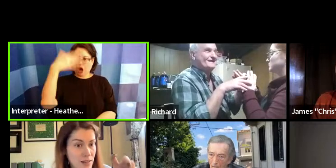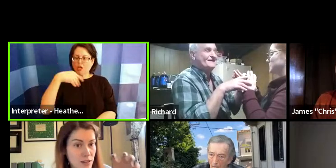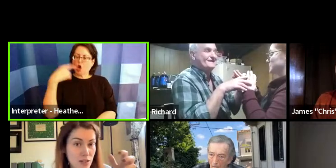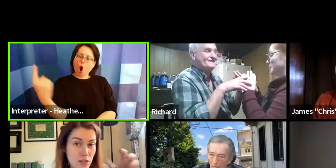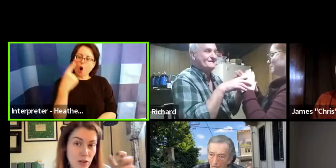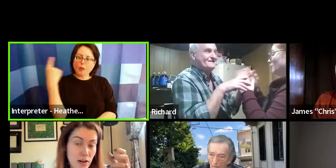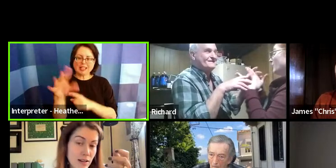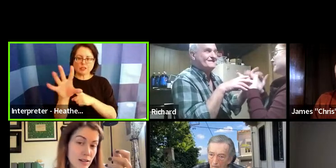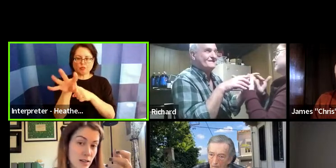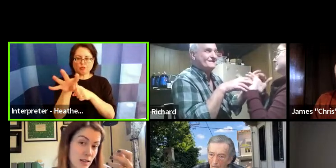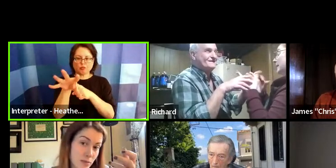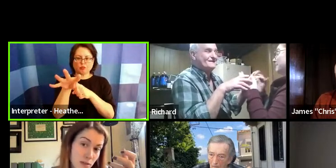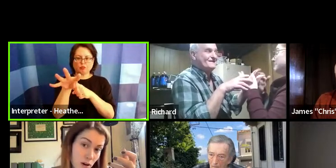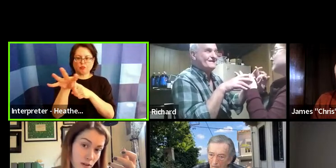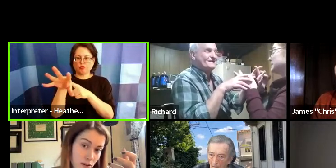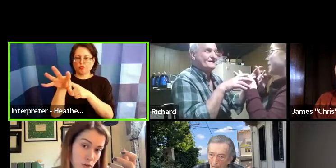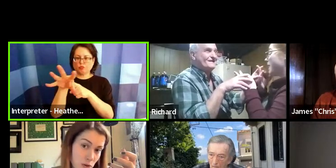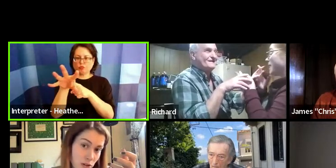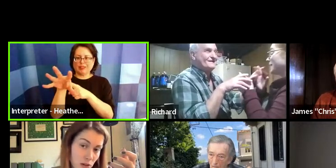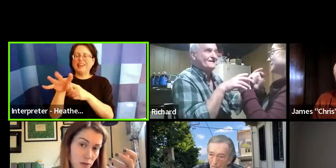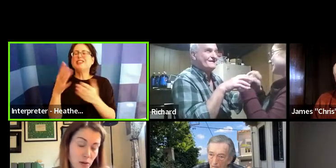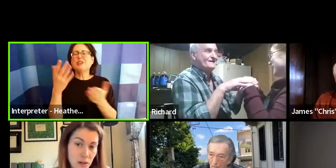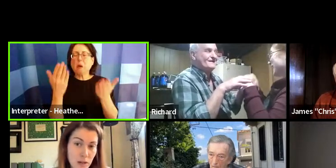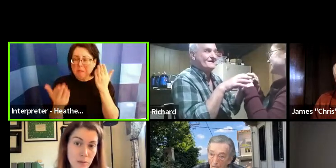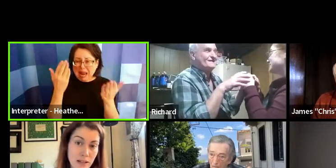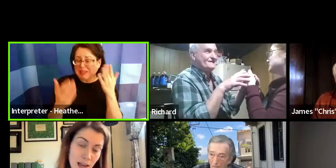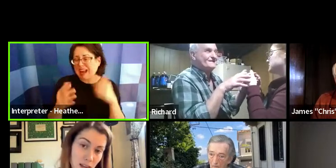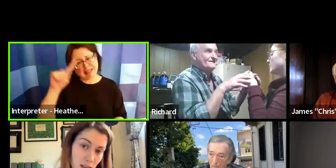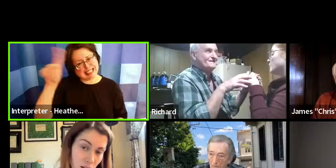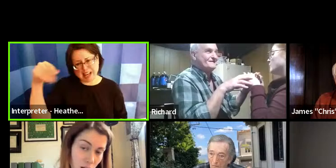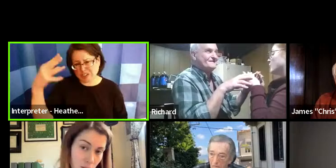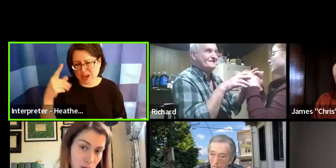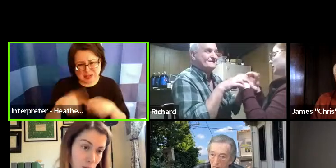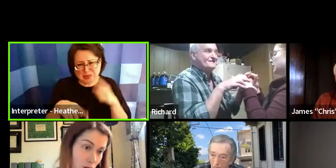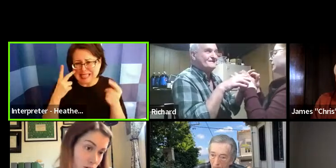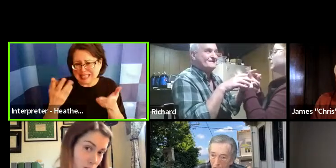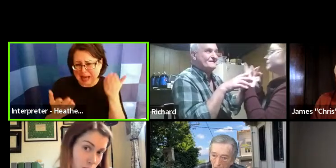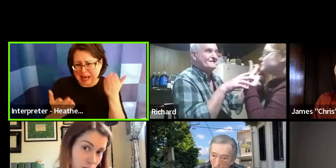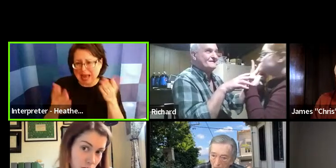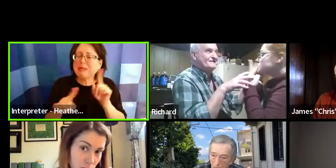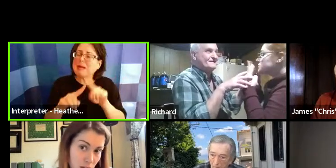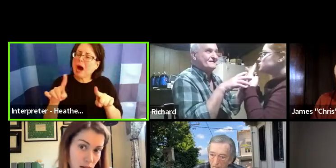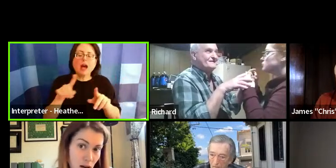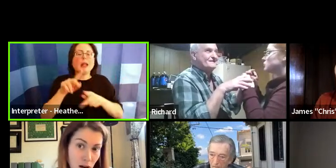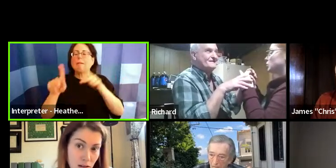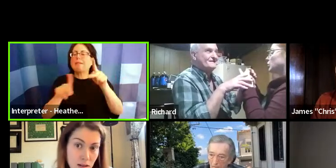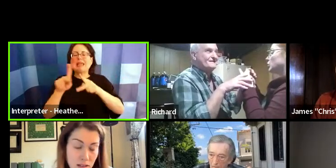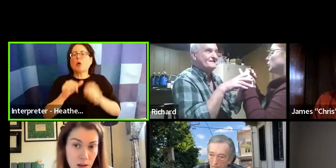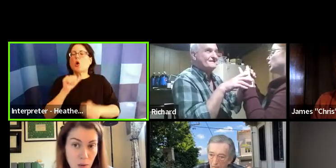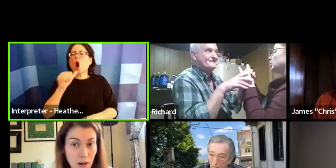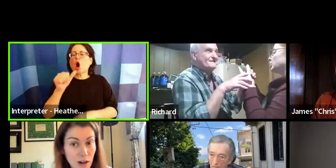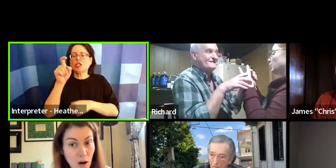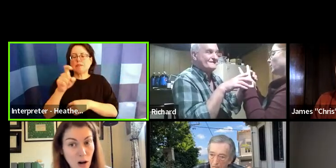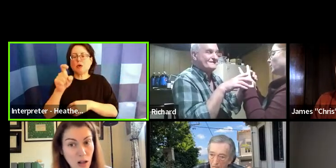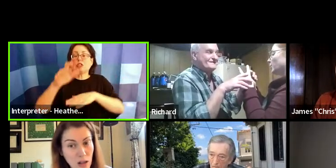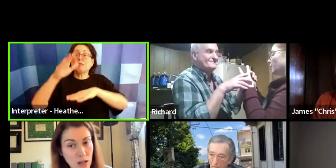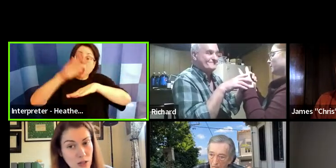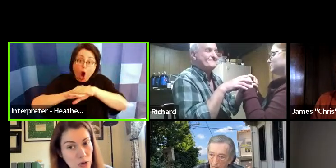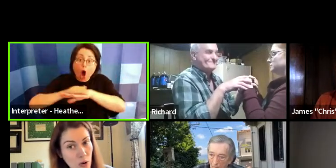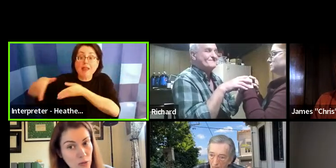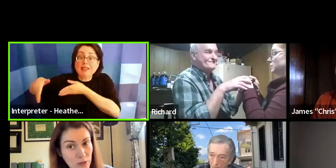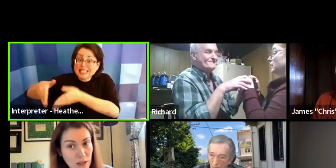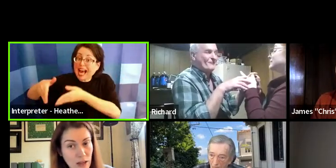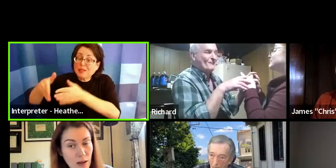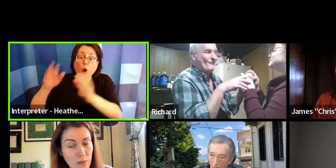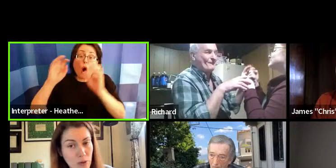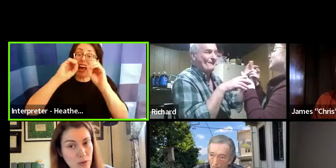that light. So there is some sort of visual cue. But again, people aren't supposed to be on the sidewalk at all.